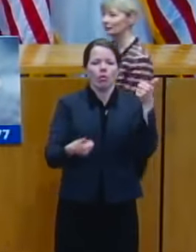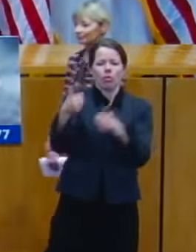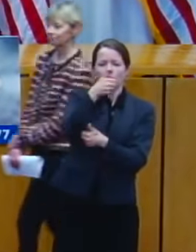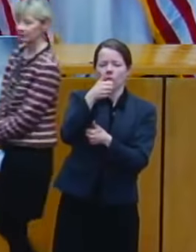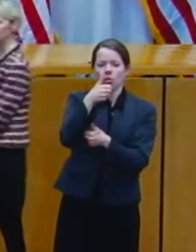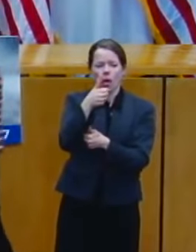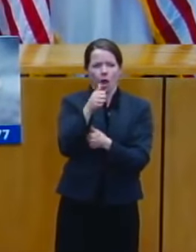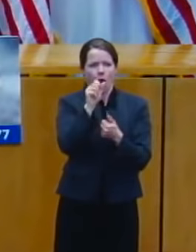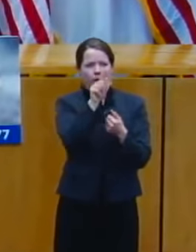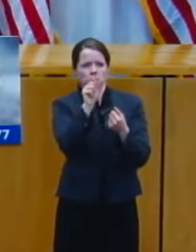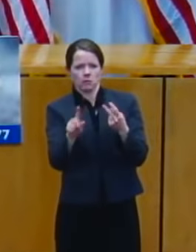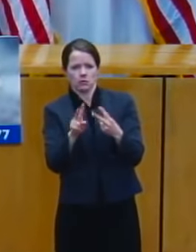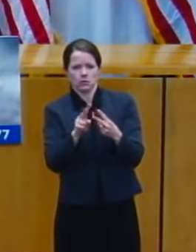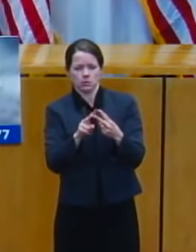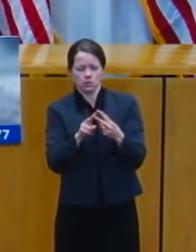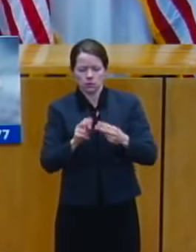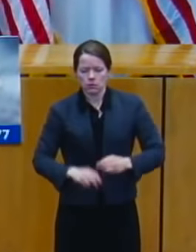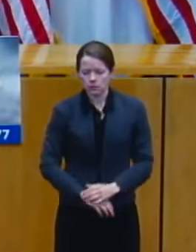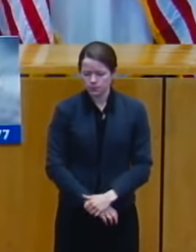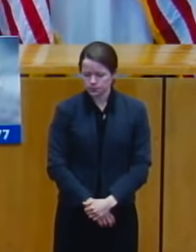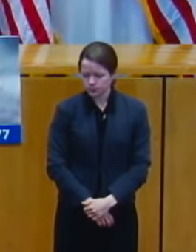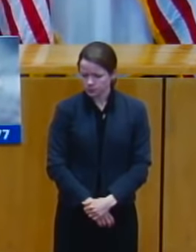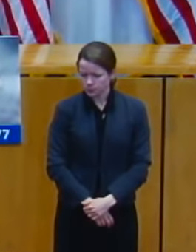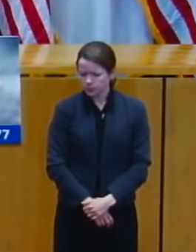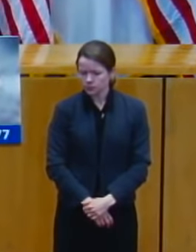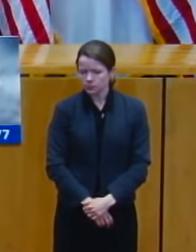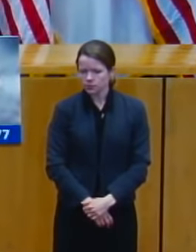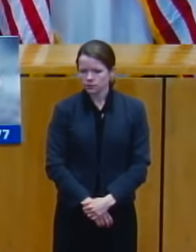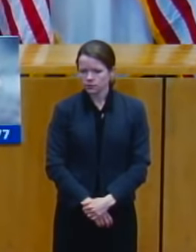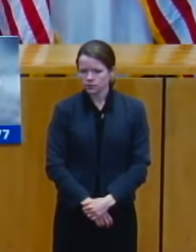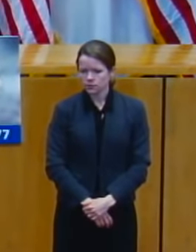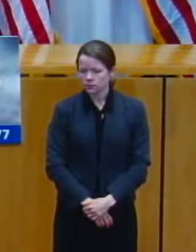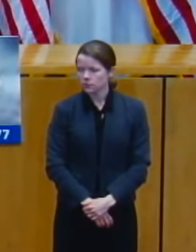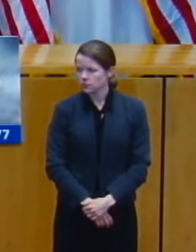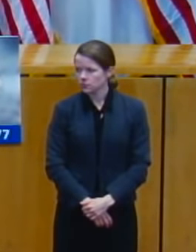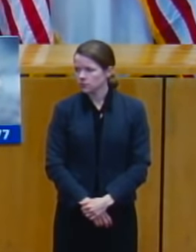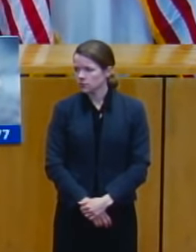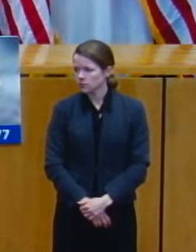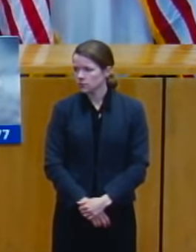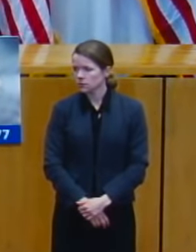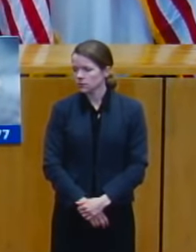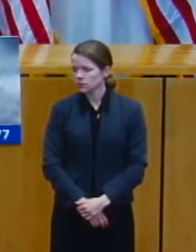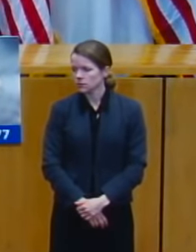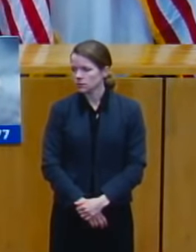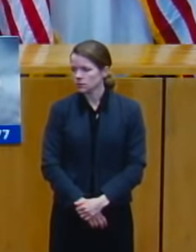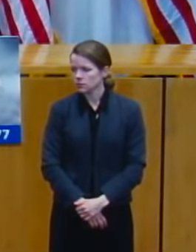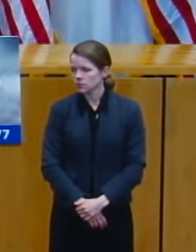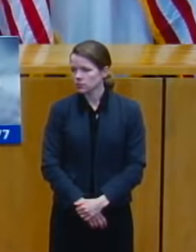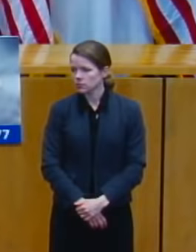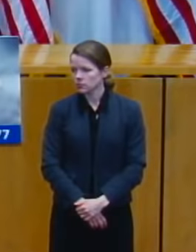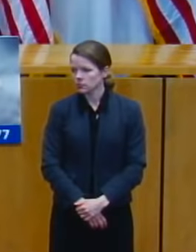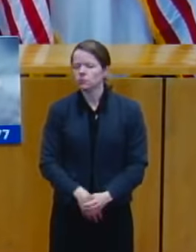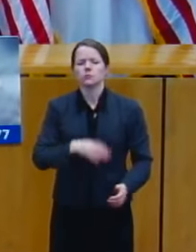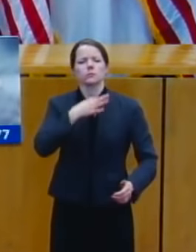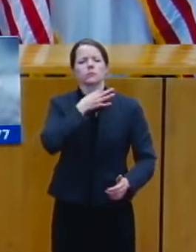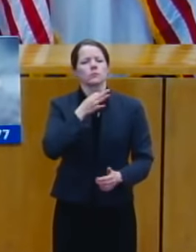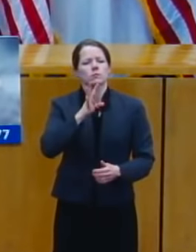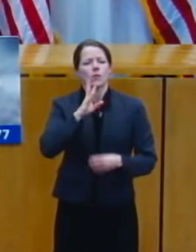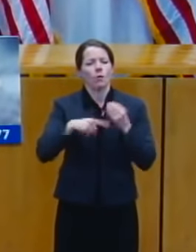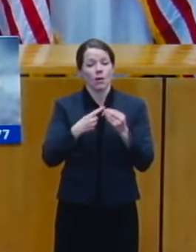Two questions following up on that. Have you been requiring labs to collect